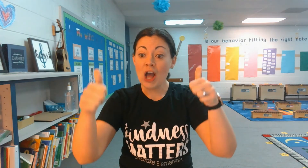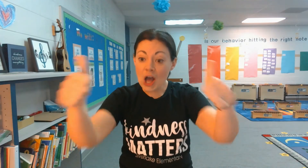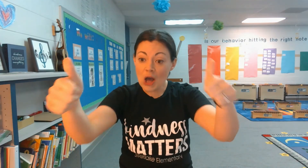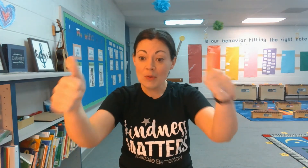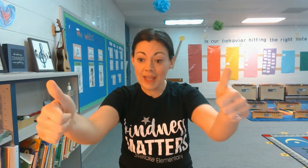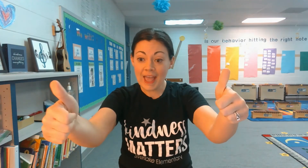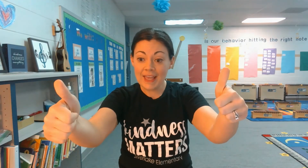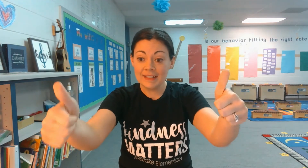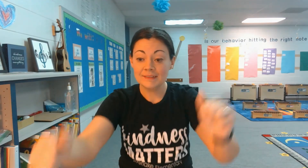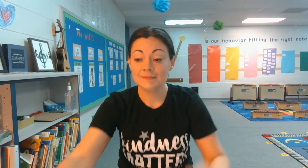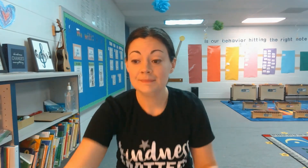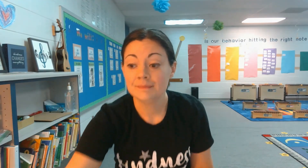okay